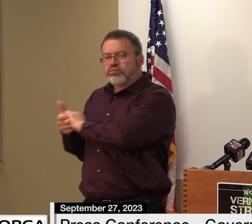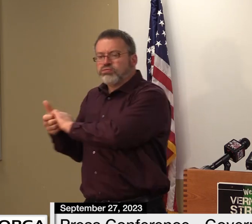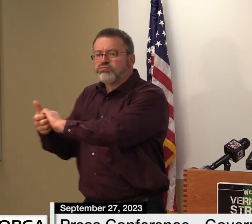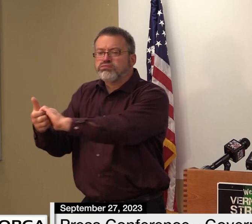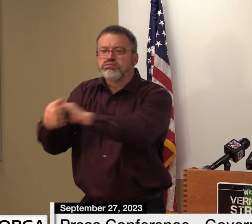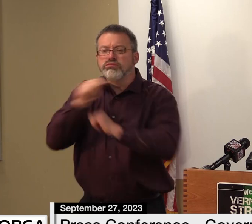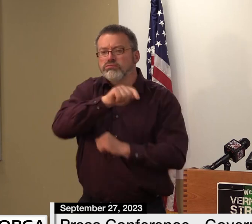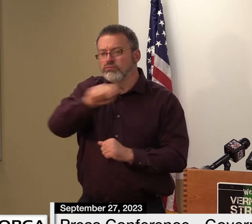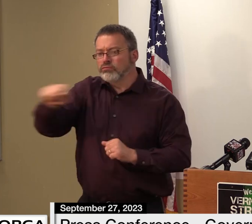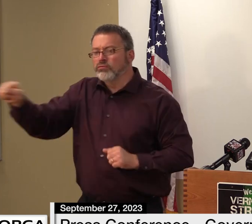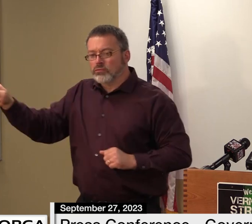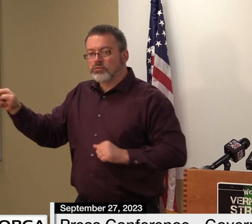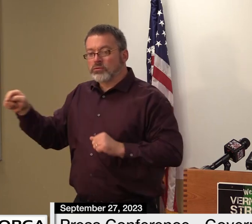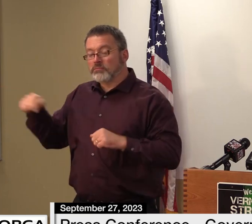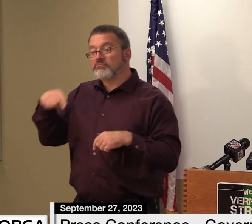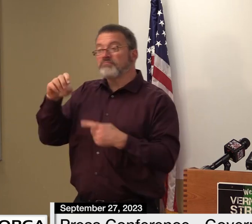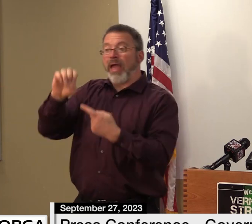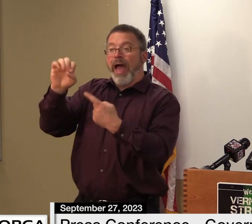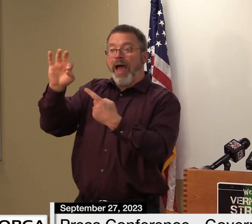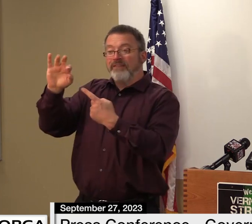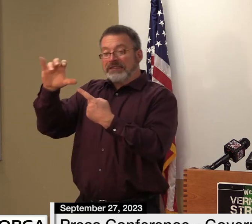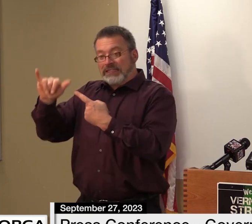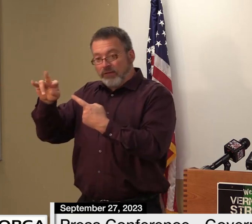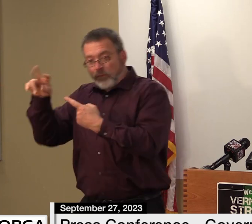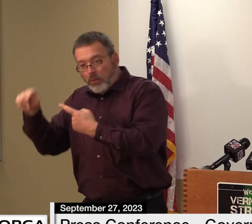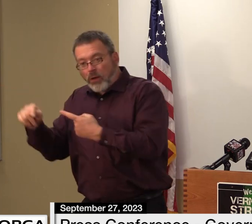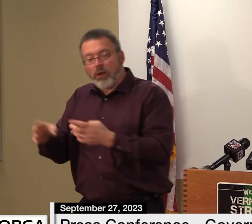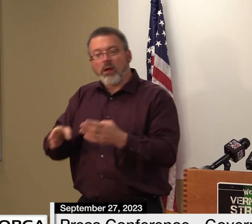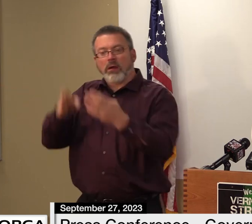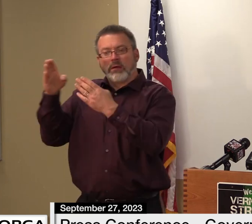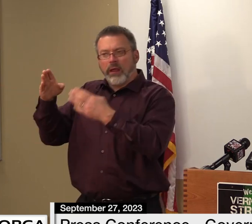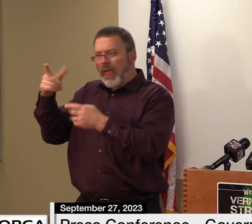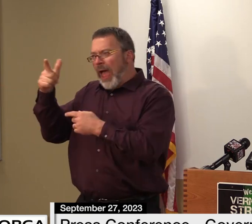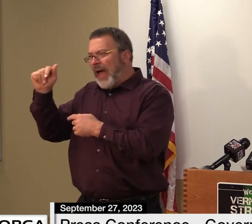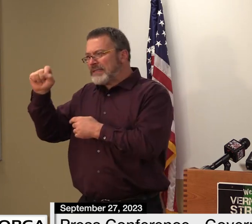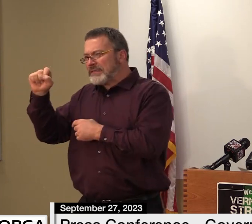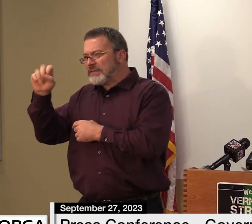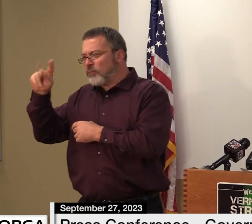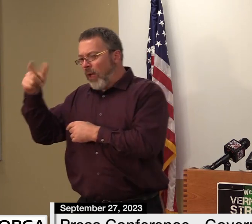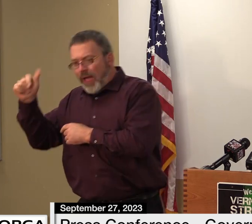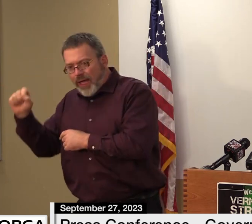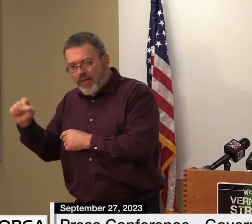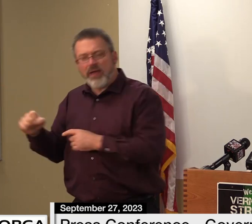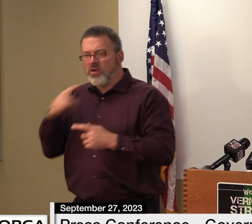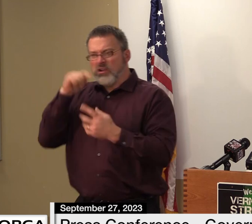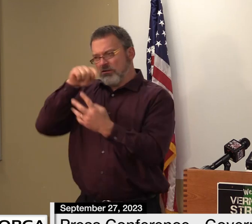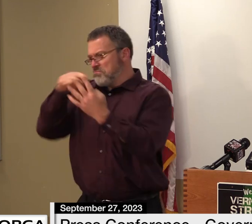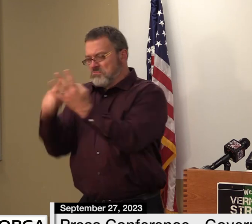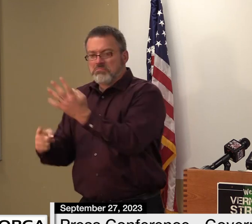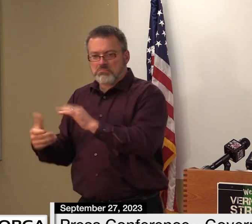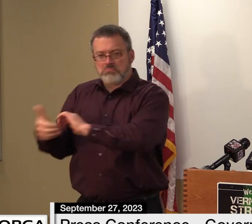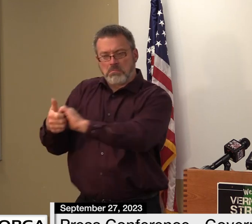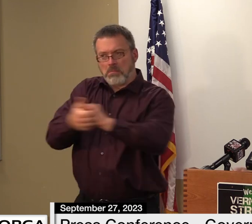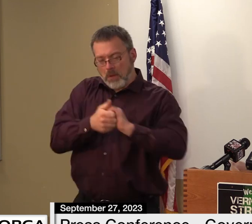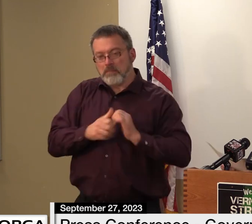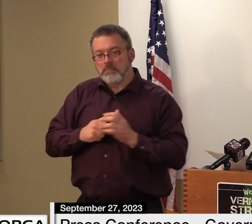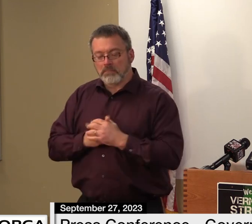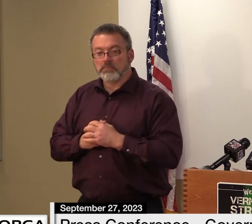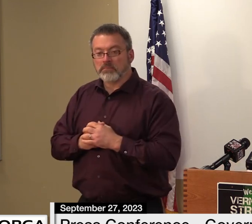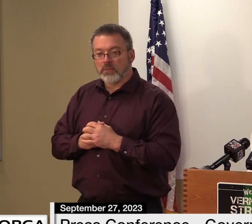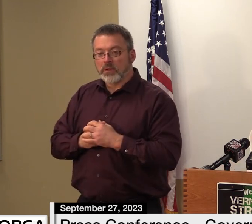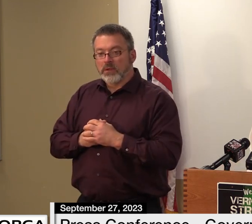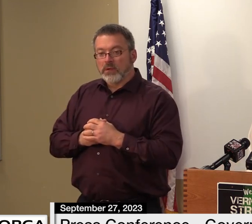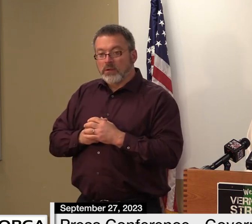Dealers Association, and Vermont Gas, so we can use the surveys to connect technicians to those who need service